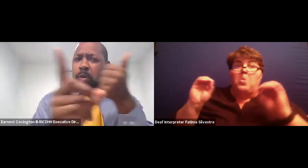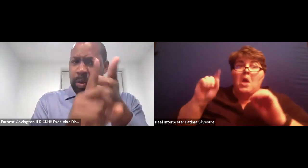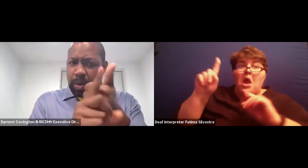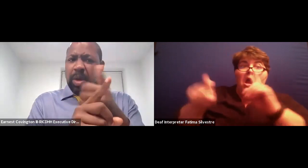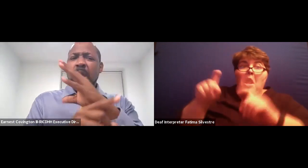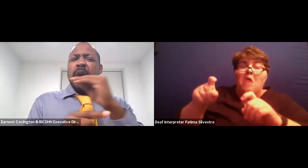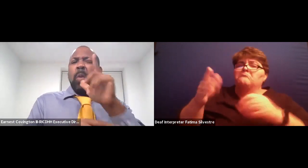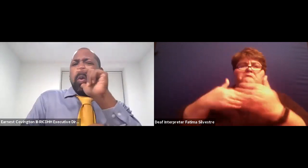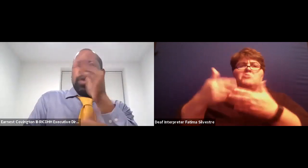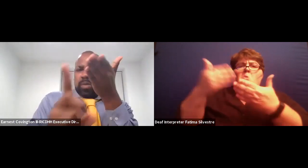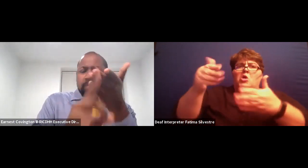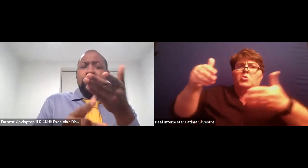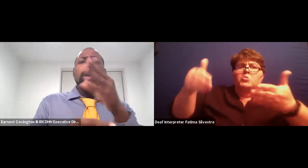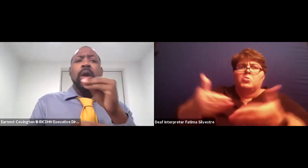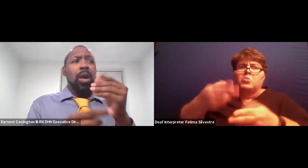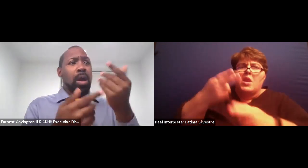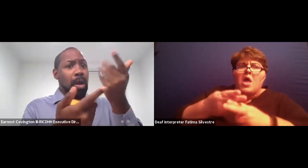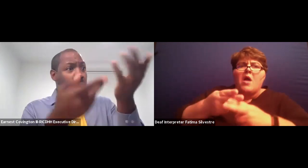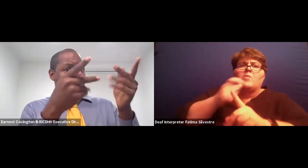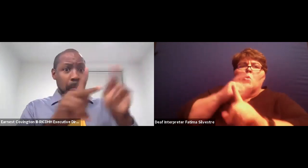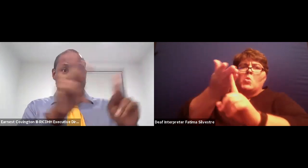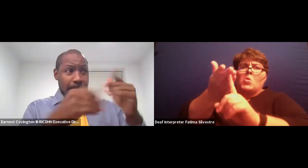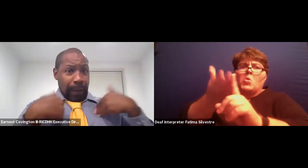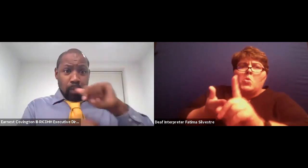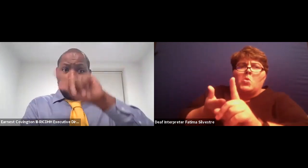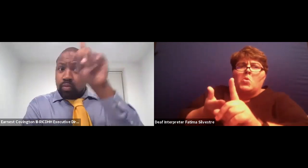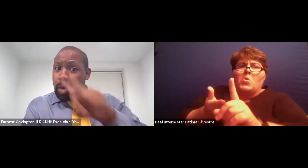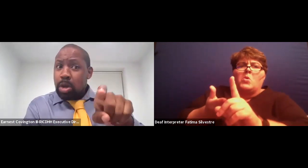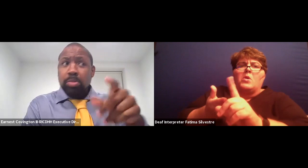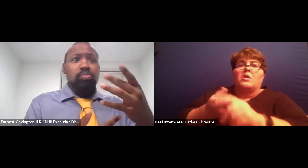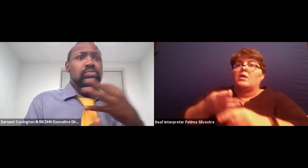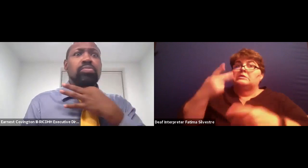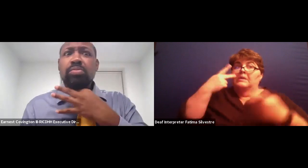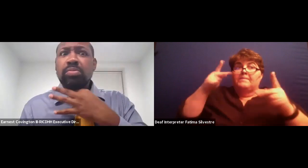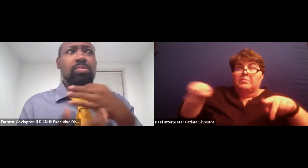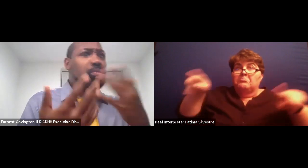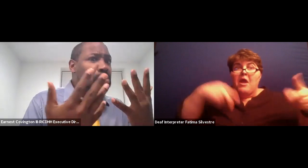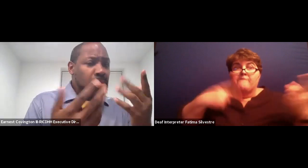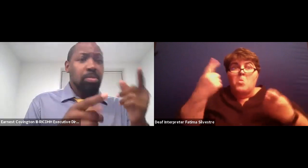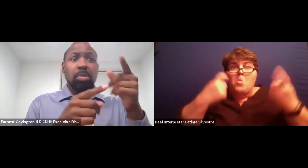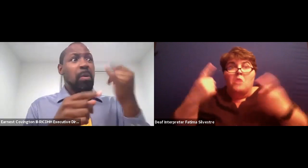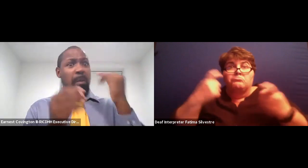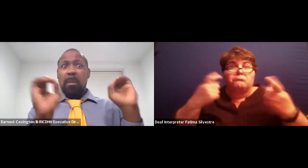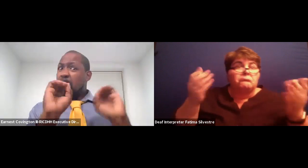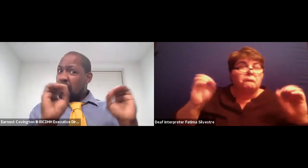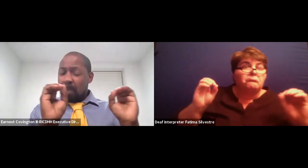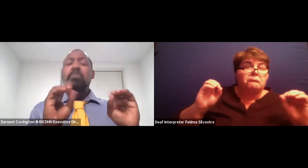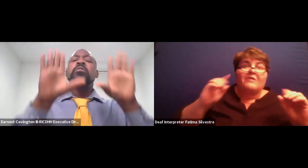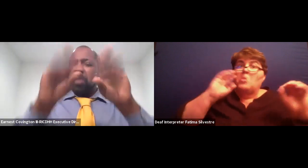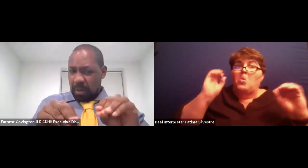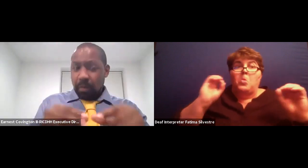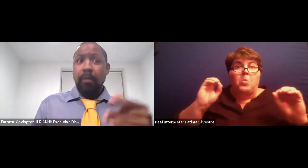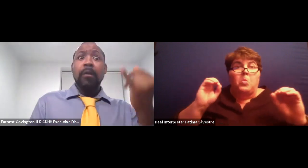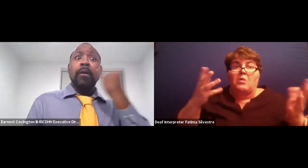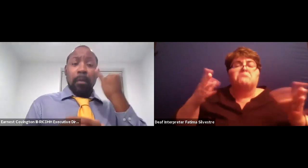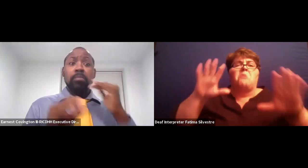your display or your company is asked a question, feel very free to go ahead and answer those, because people are probably